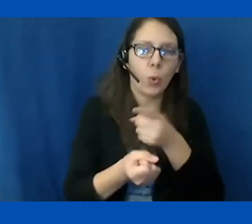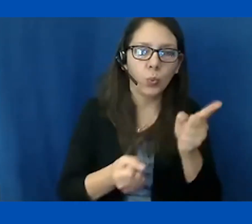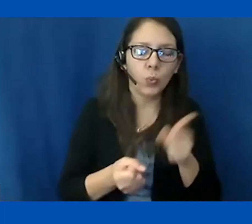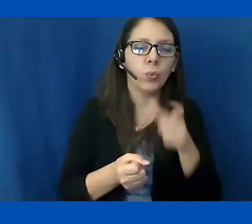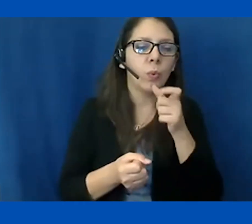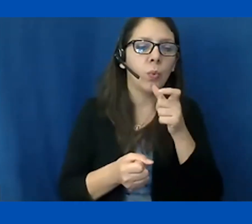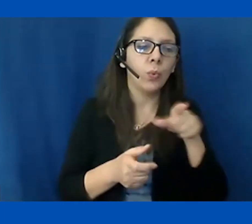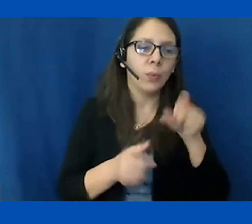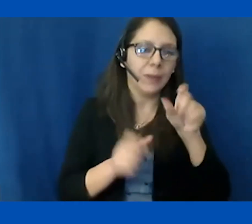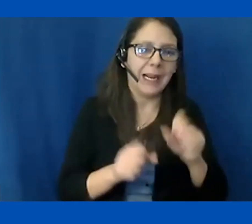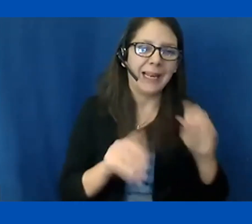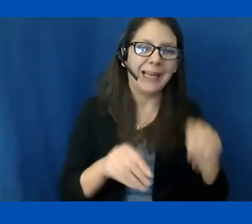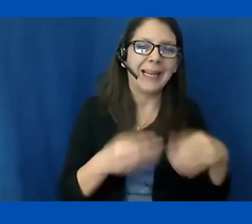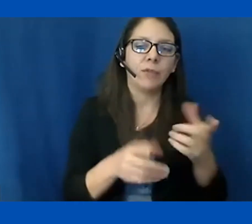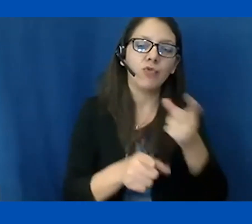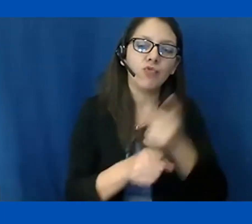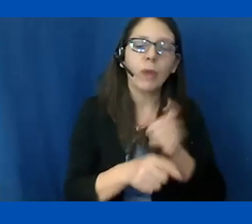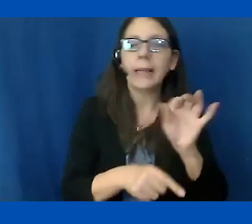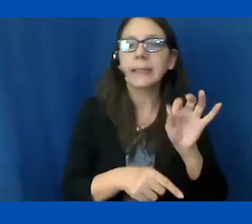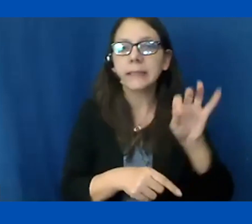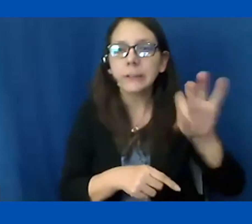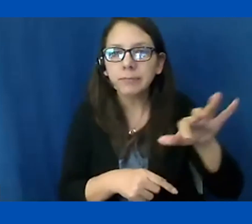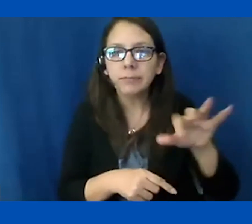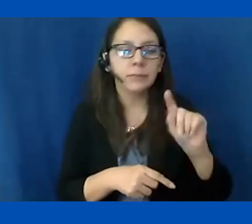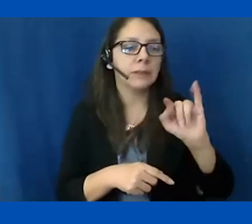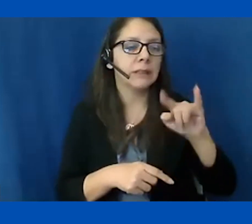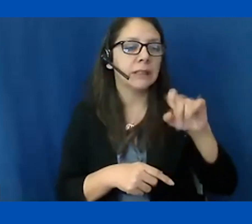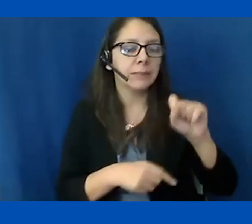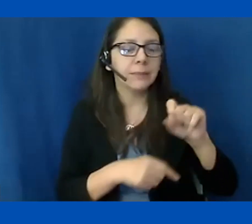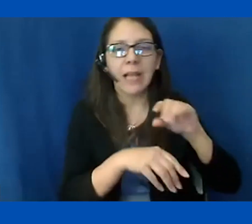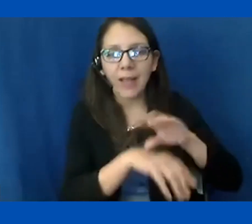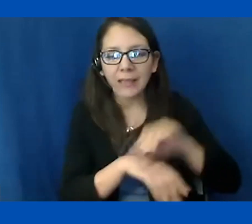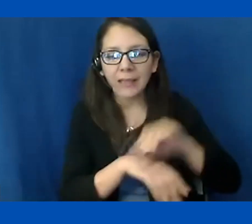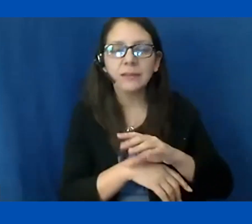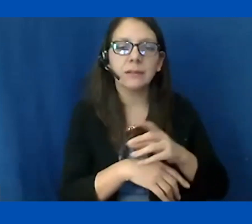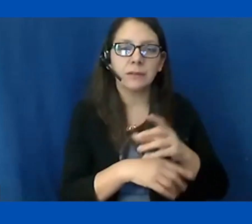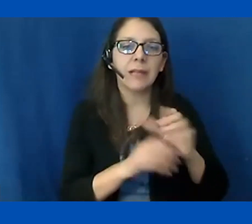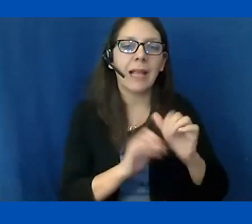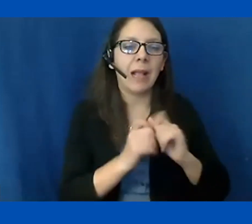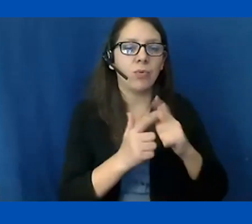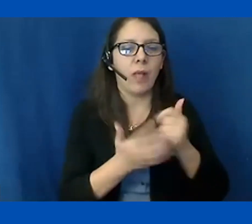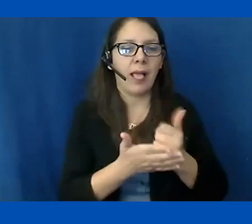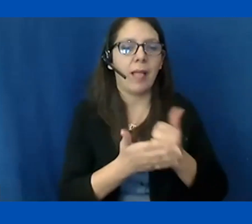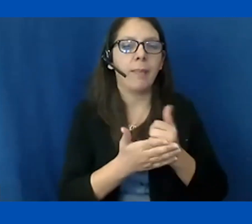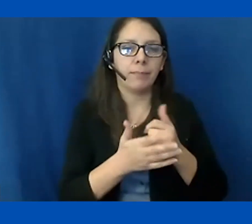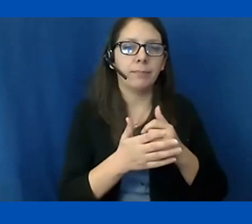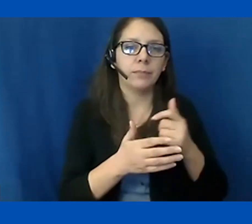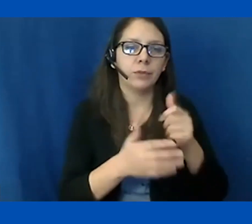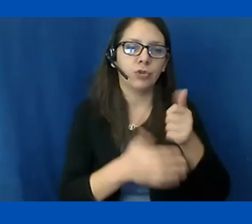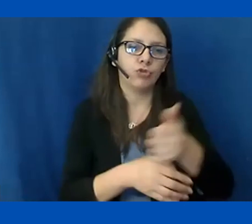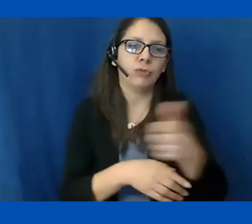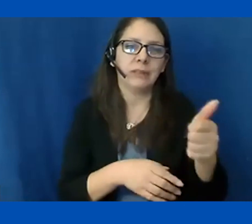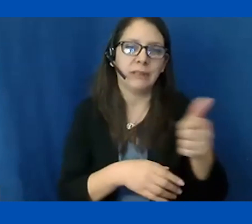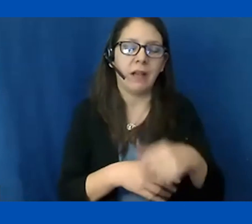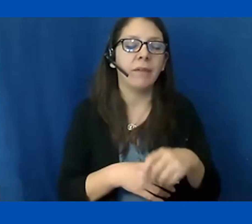um tips and like advice on how to make things better for yourself, not only like in school,